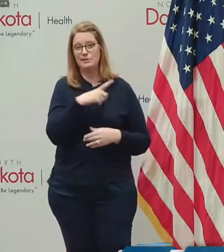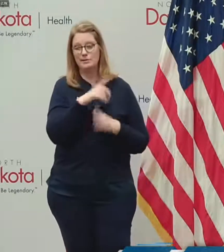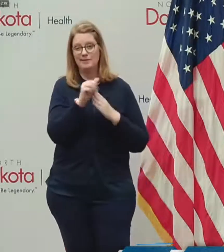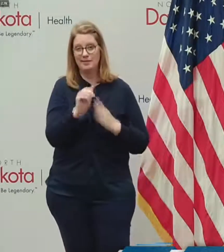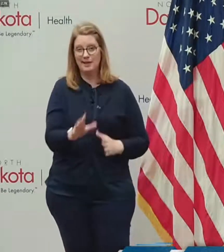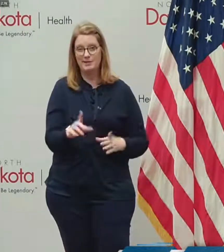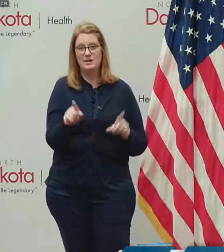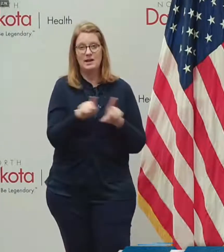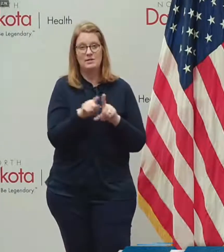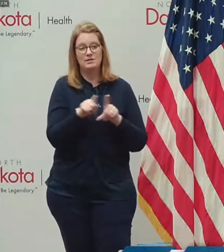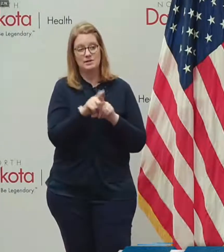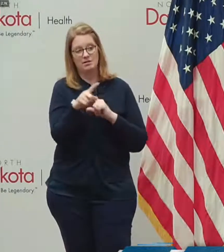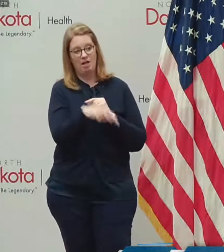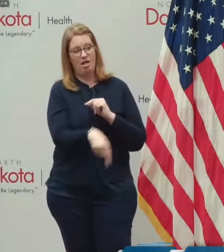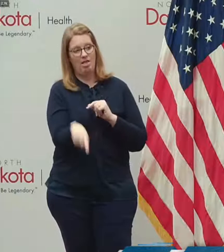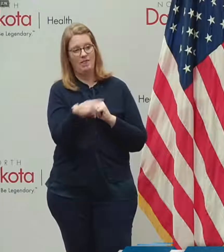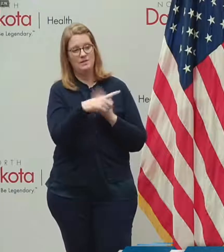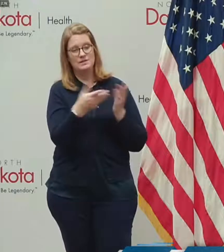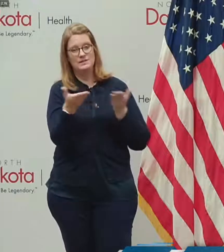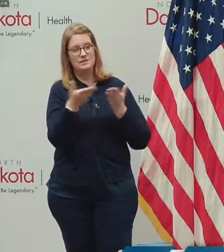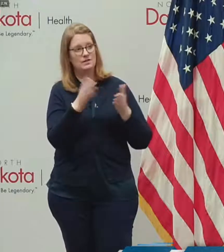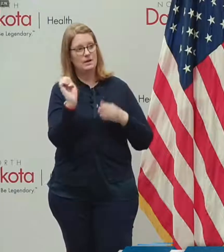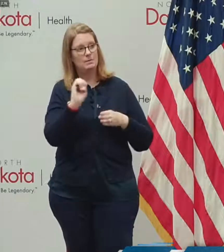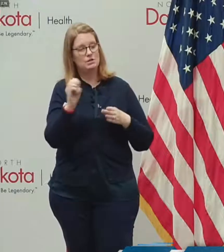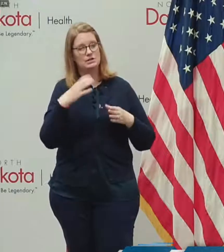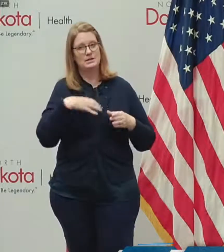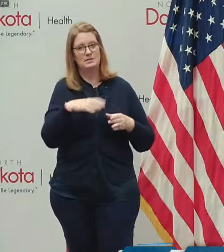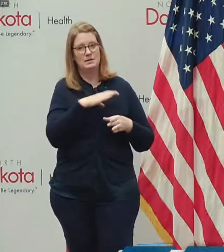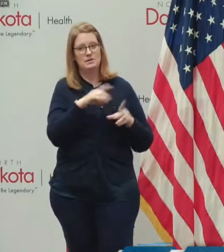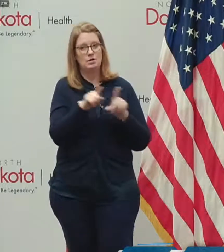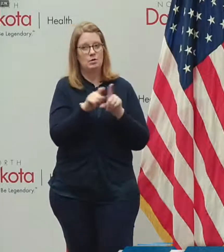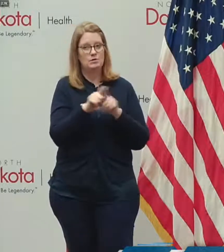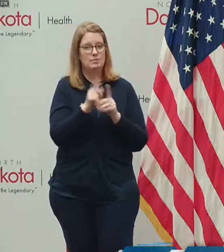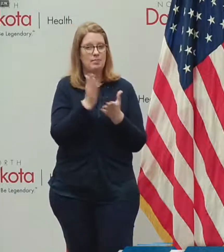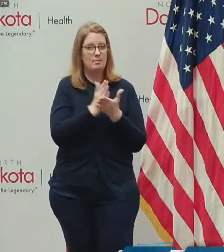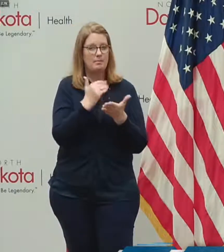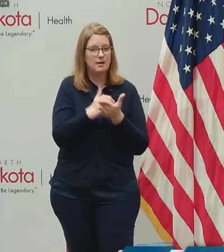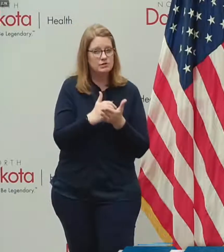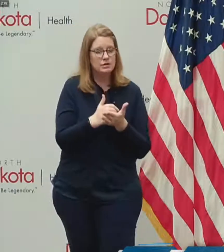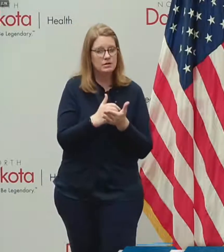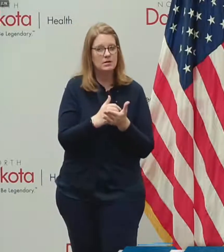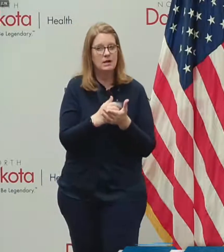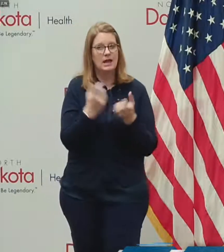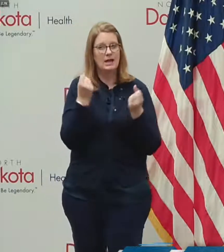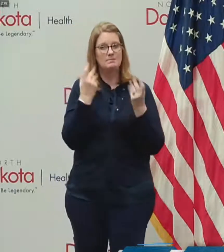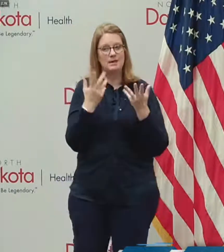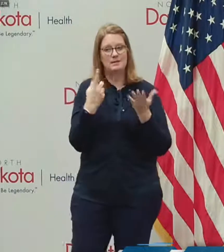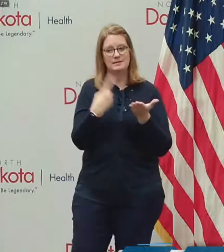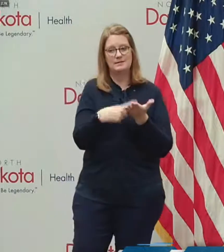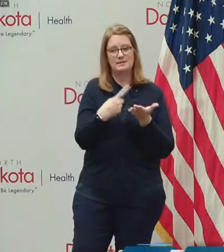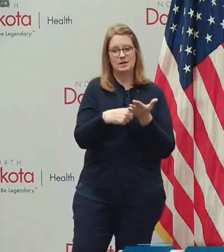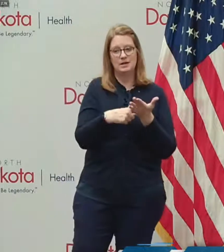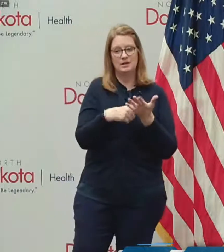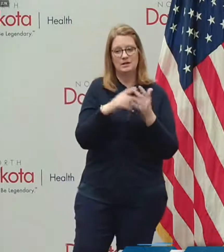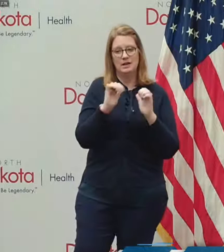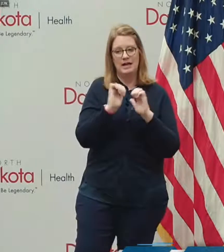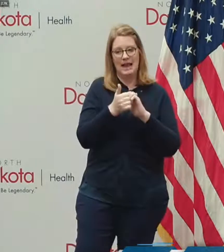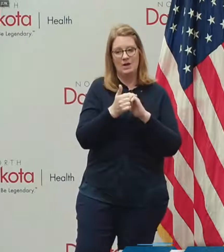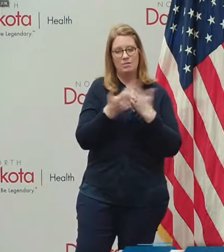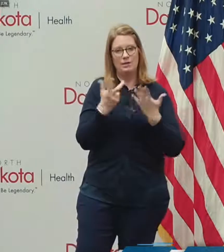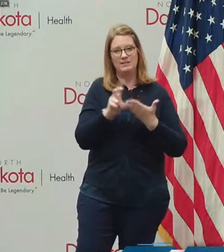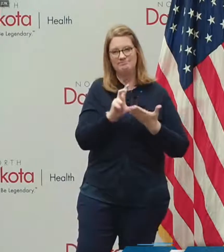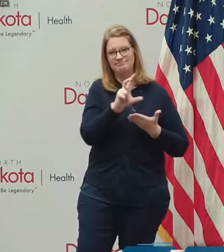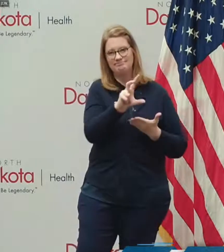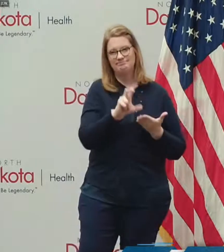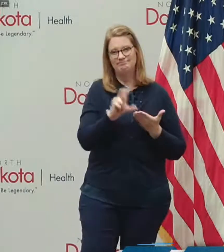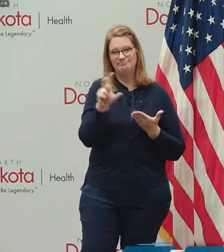and all those that serve on the Emergency Commission and Budget section, and many more that have been in discussions on how to appropriately invest